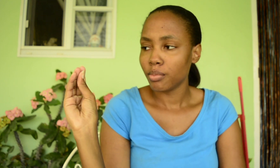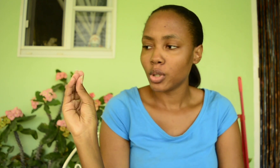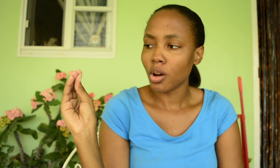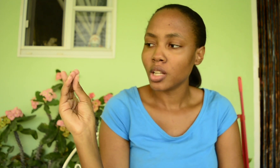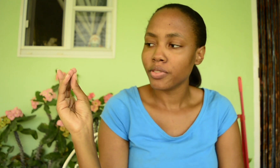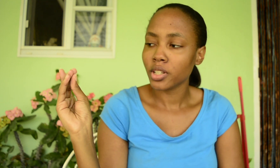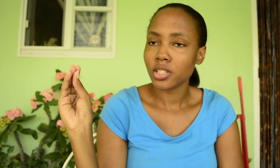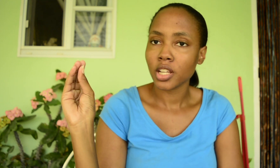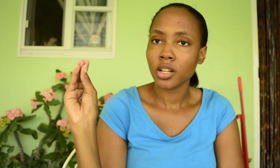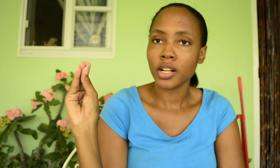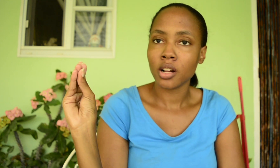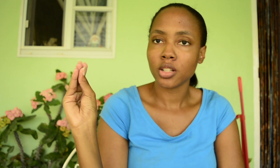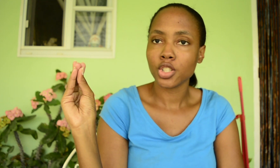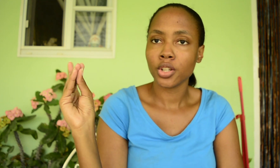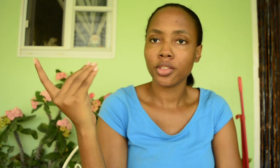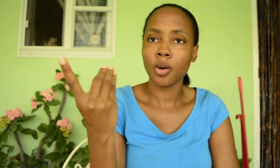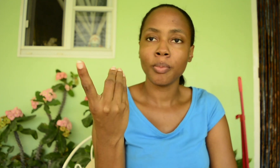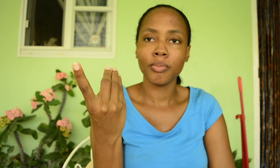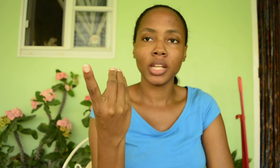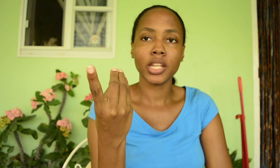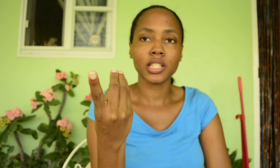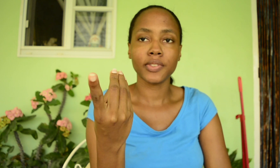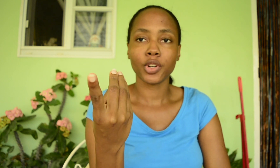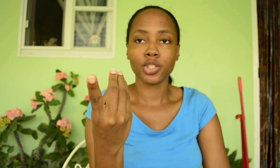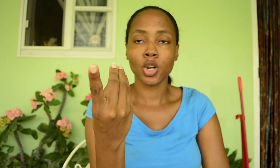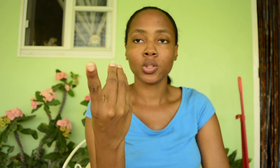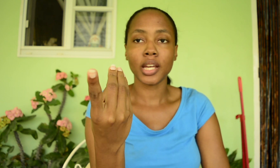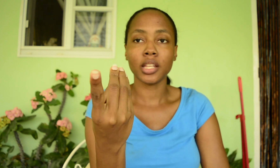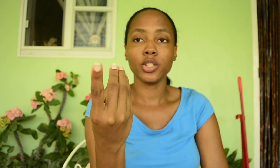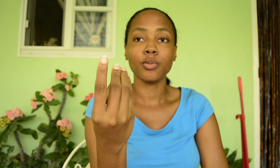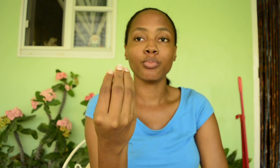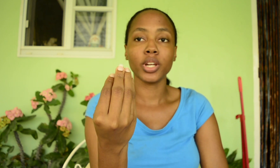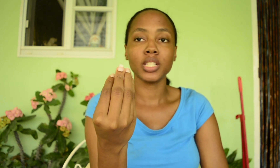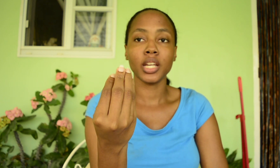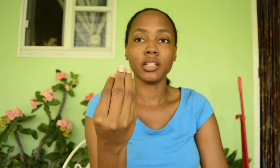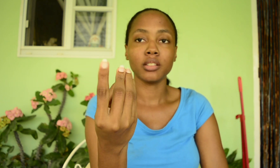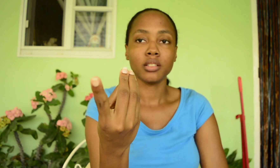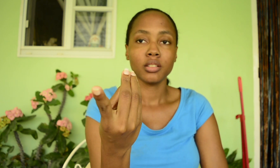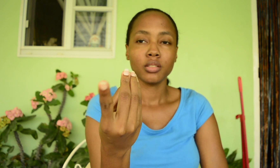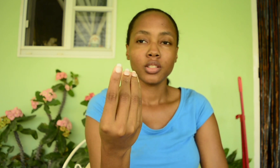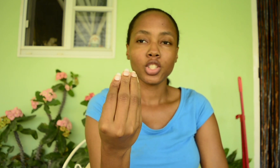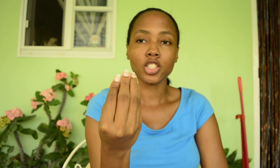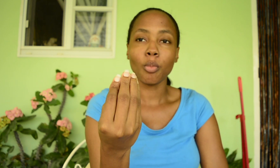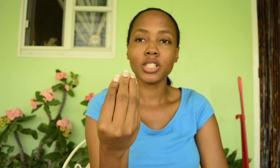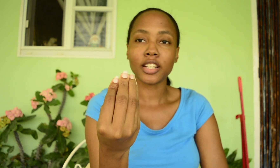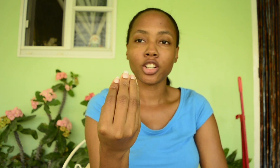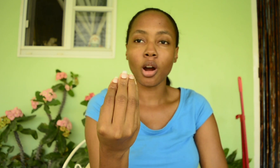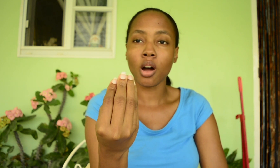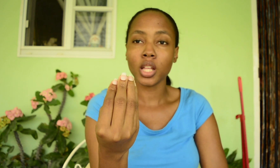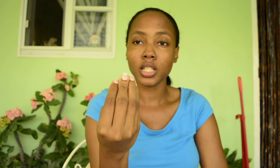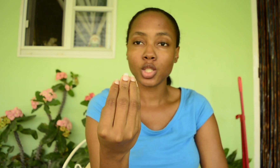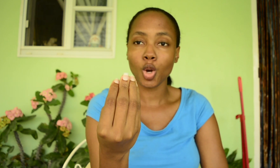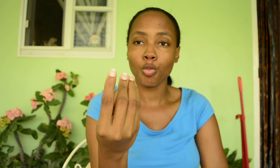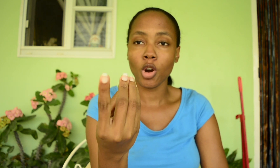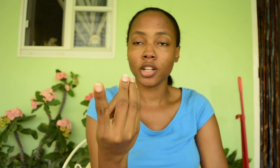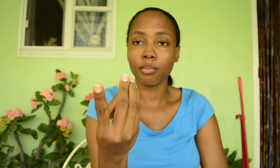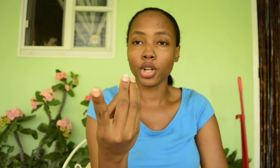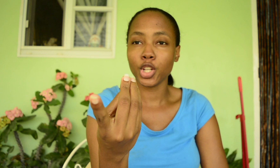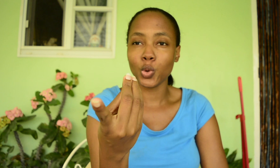put all your fingers together, they're all touching your thumb, the index finger is out, and then you bring it in. So it's almost like you're calling someone, but you don't